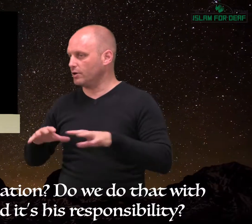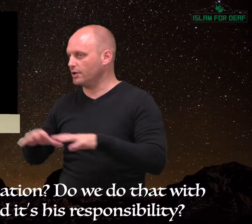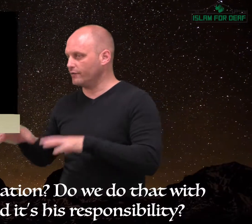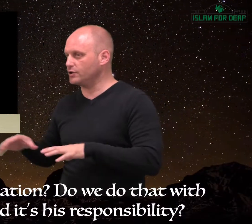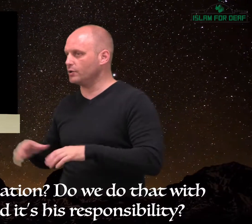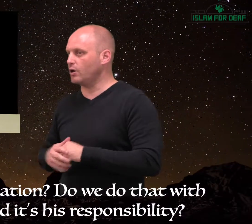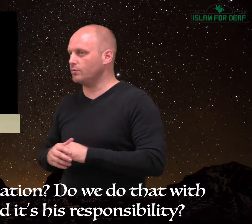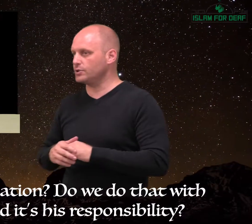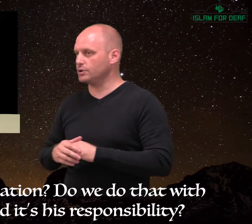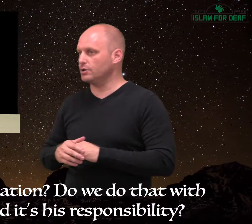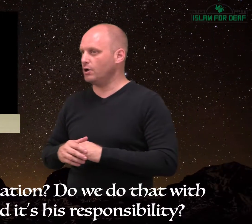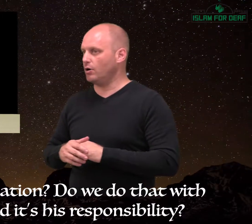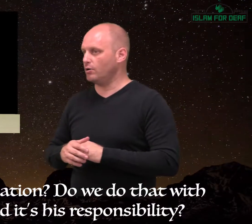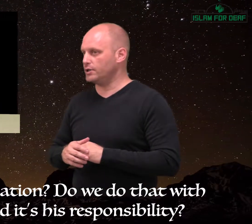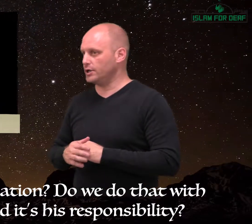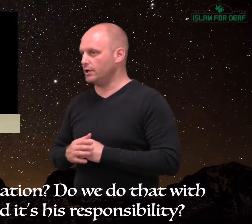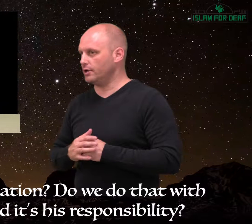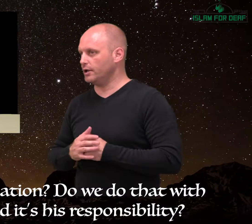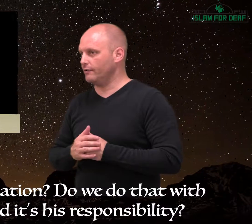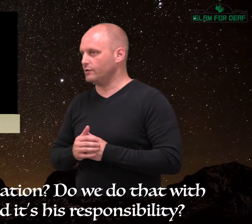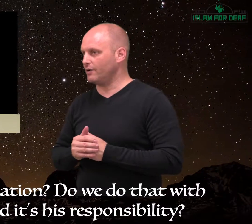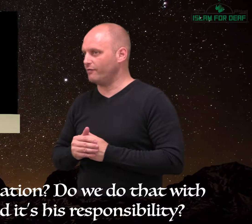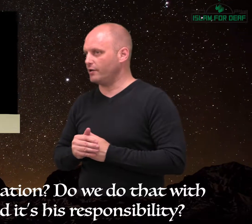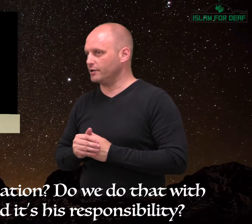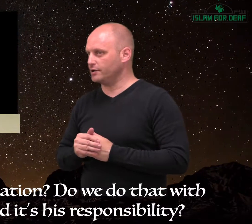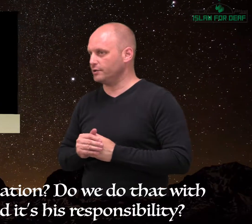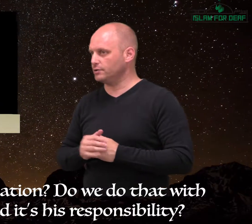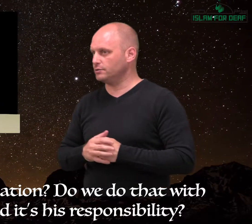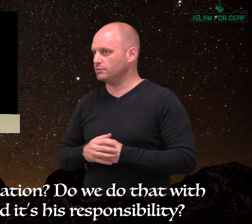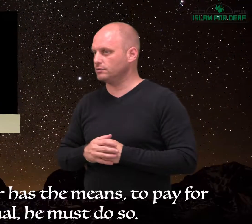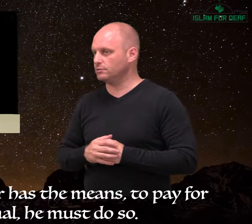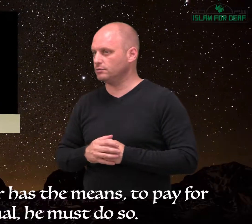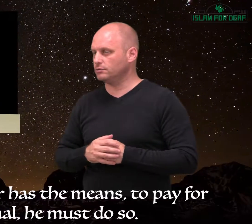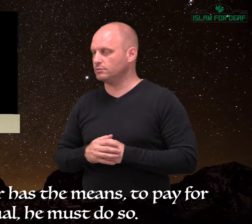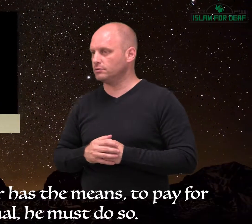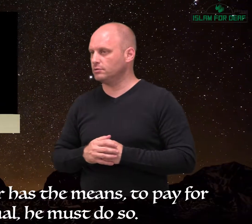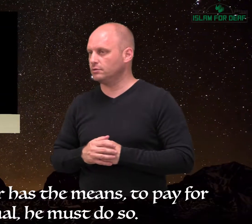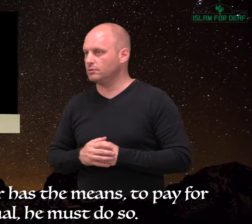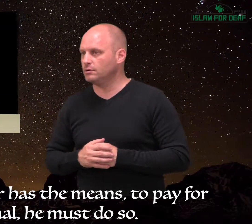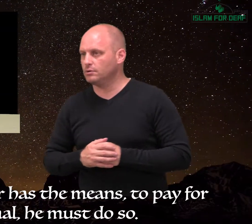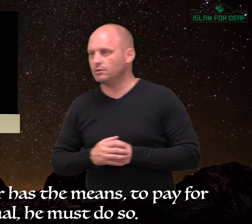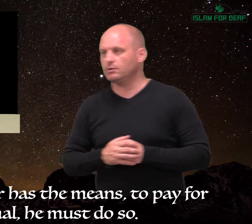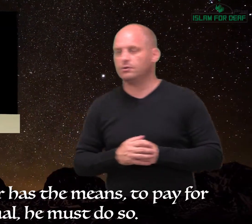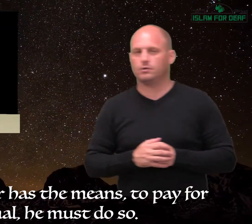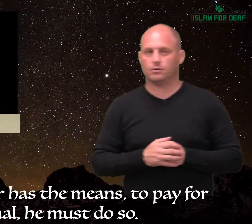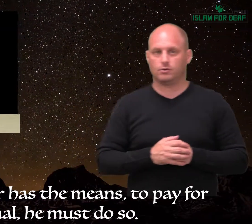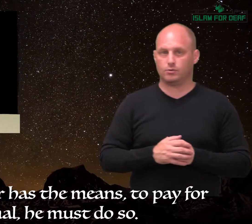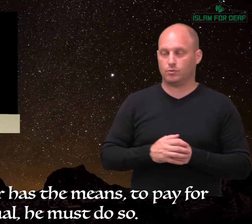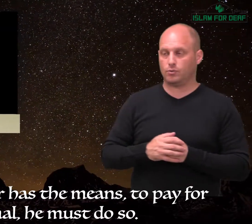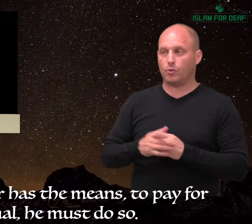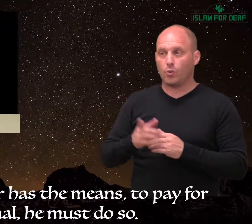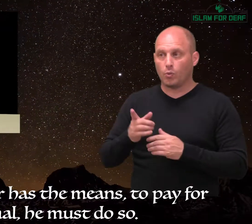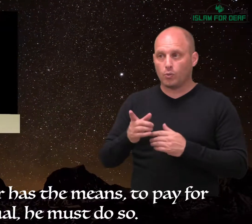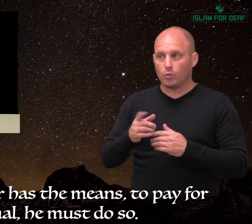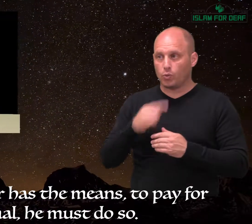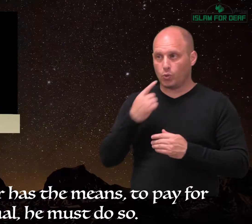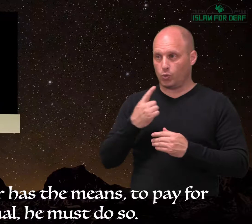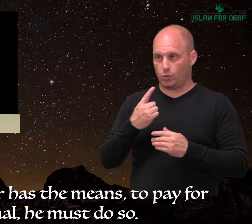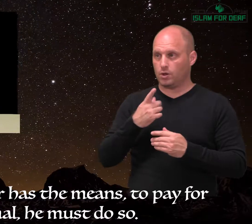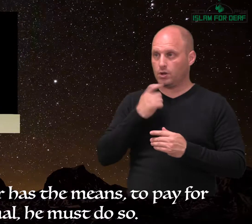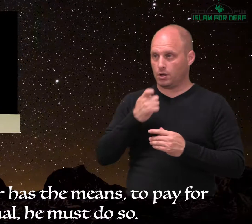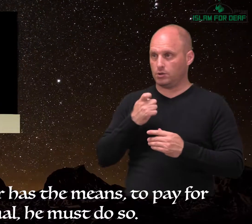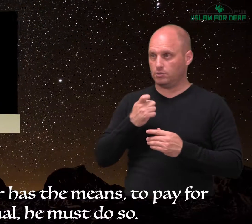is it in own individual homes? Yeah, I understand the question. Yeah, basically, whoever has the means